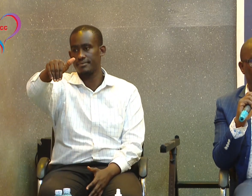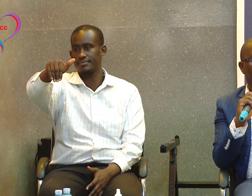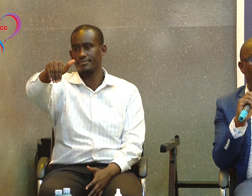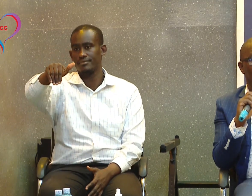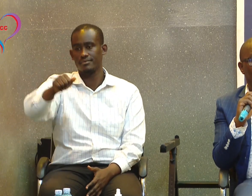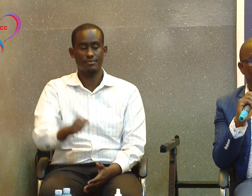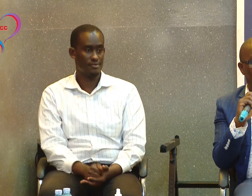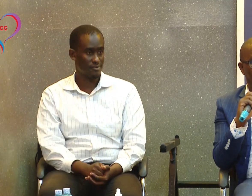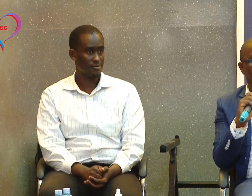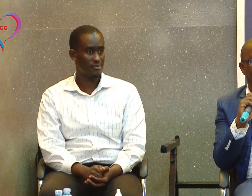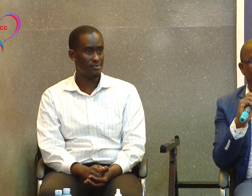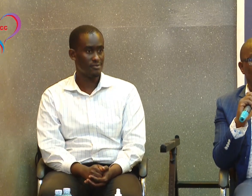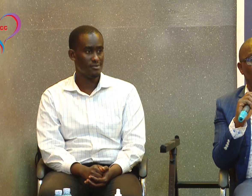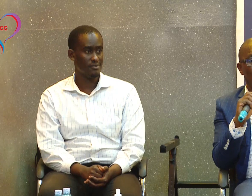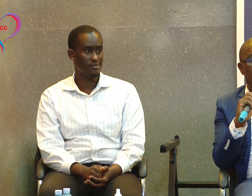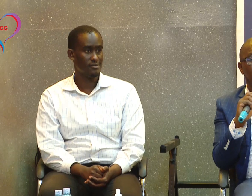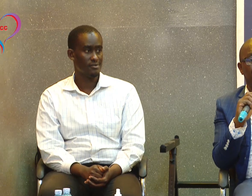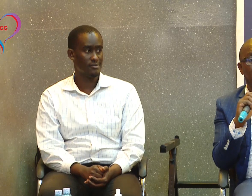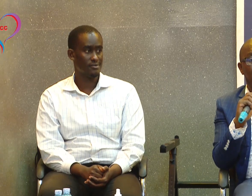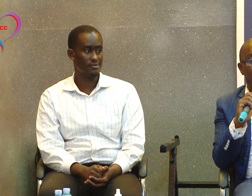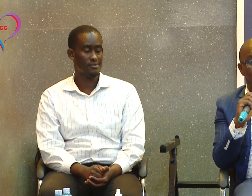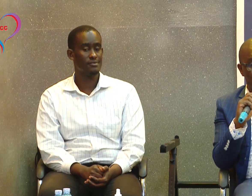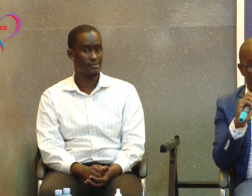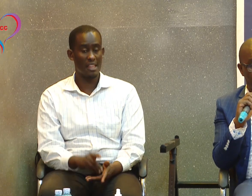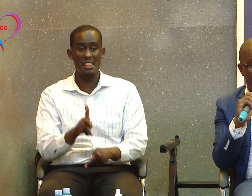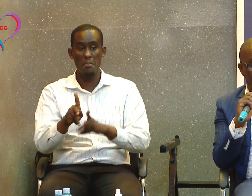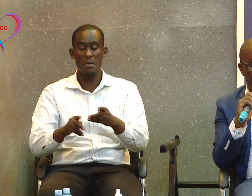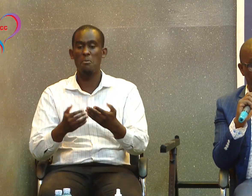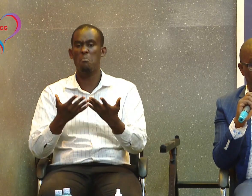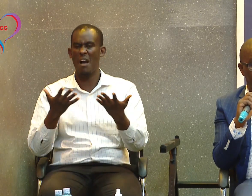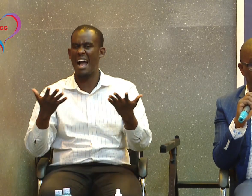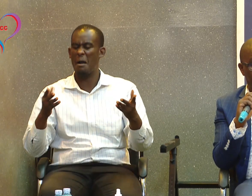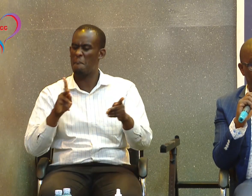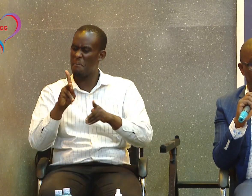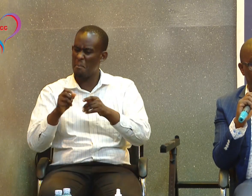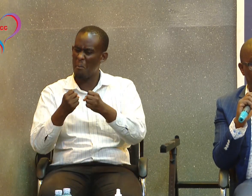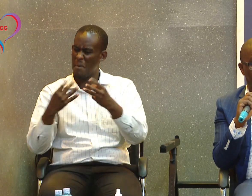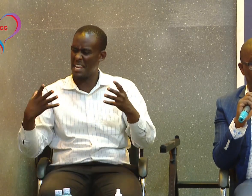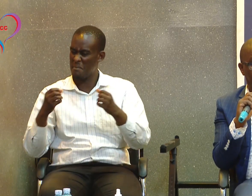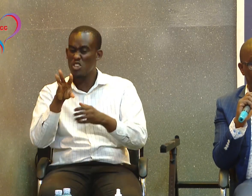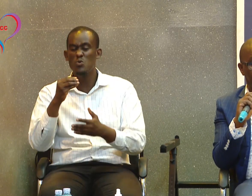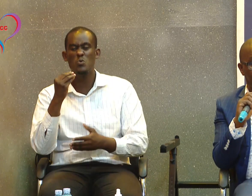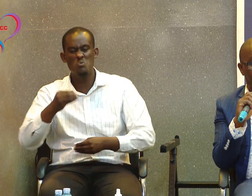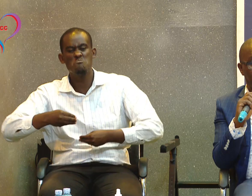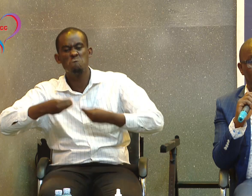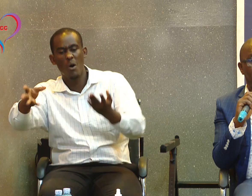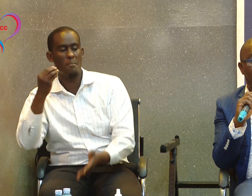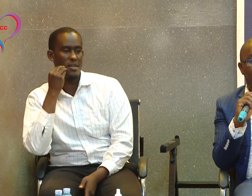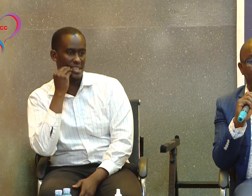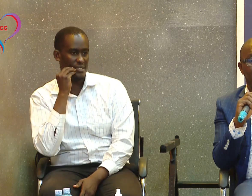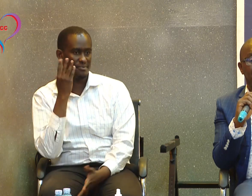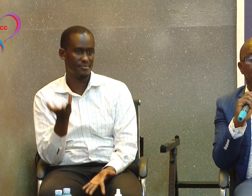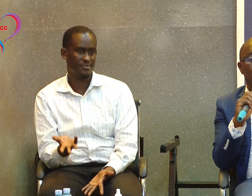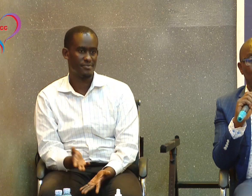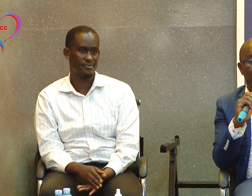are people around you. There are people that will only be fed by you. There are people